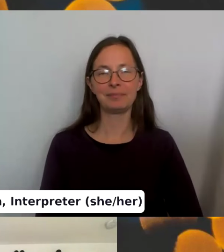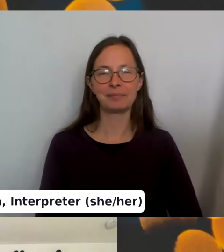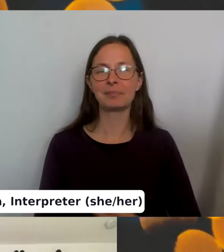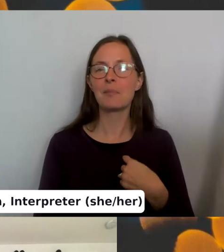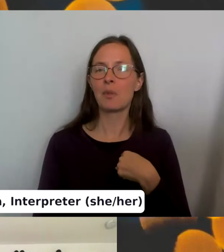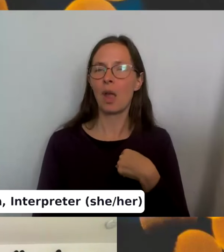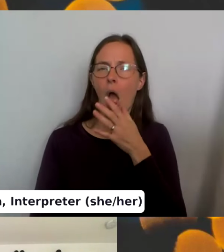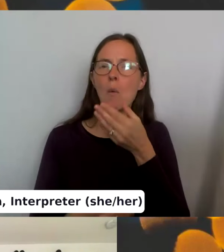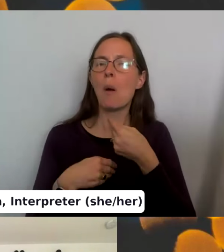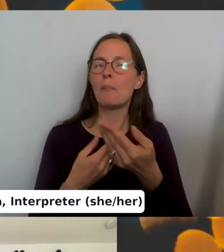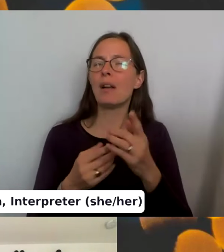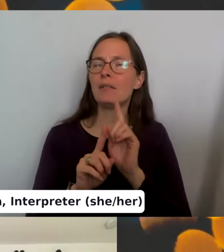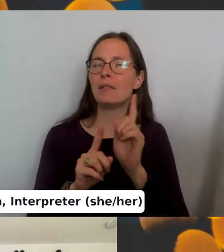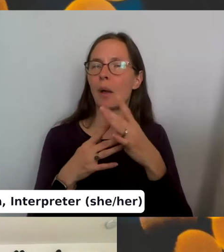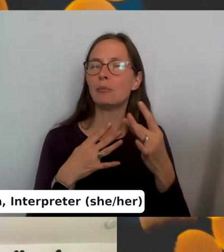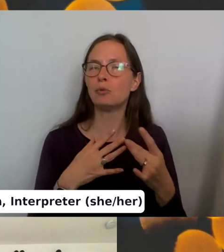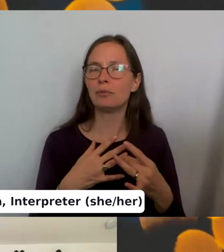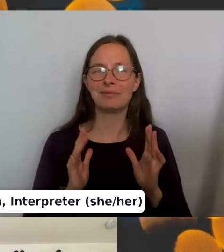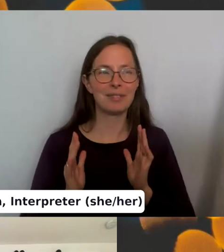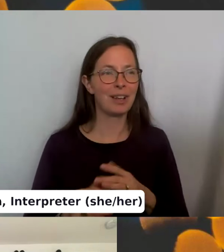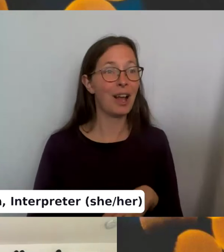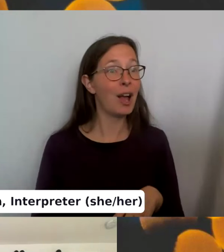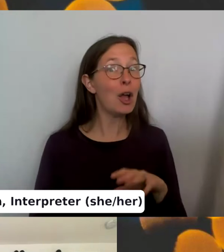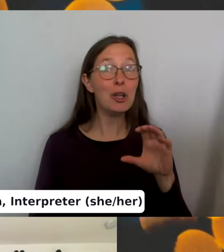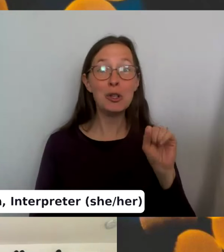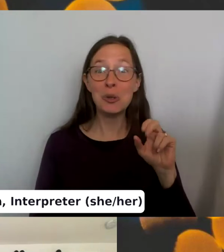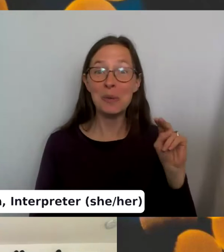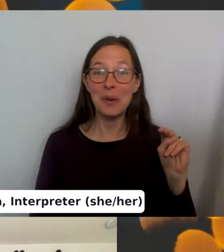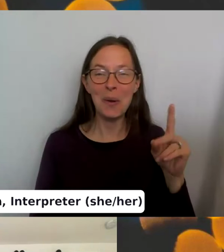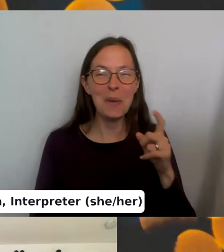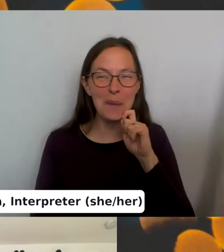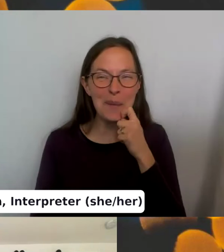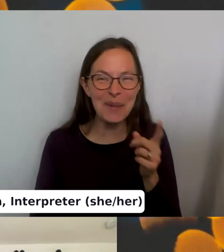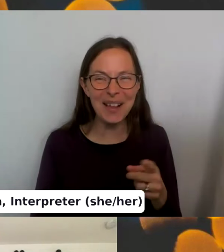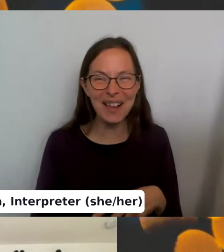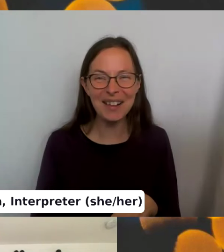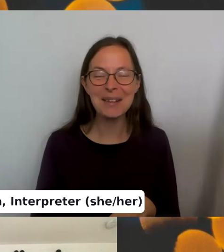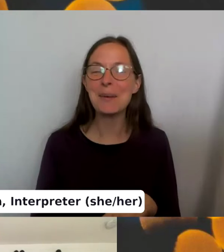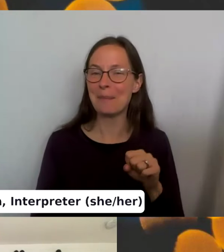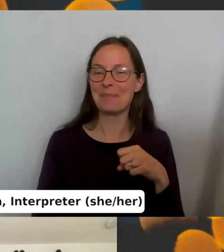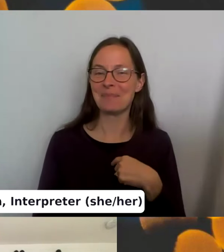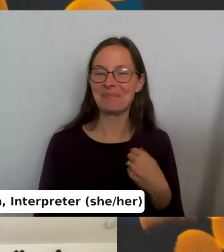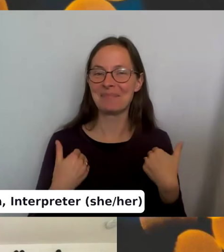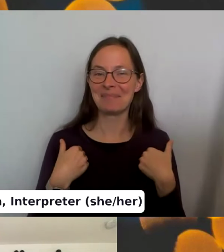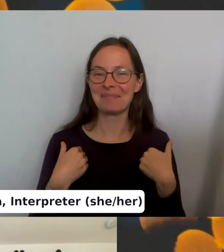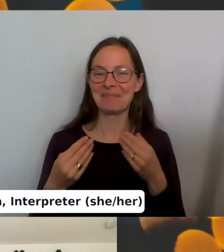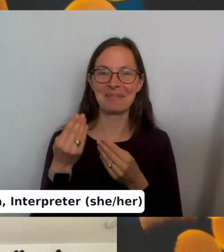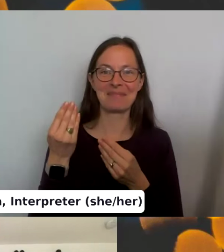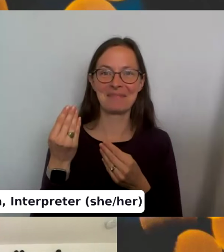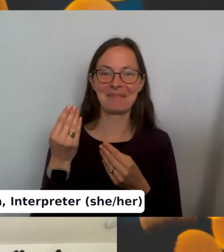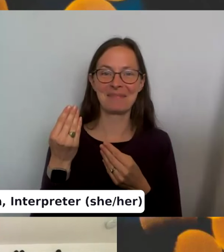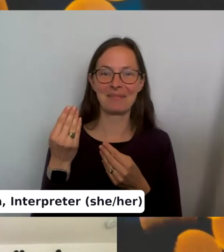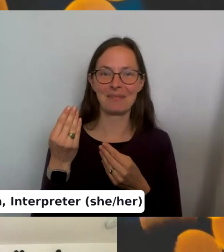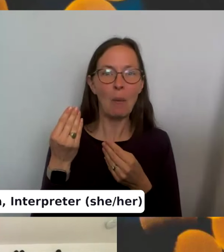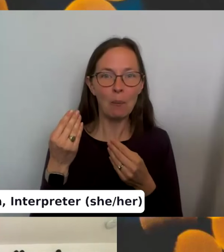I'll provide options. Supernatural deck. Cool. Oh yeah, I've got there